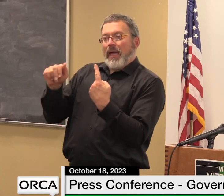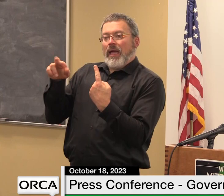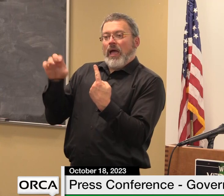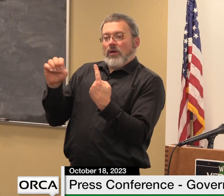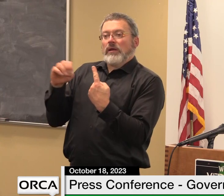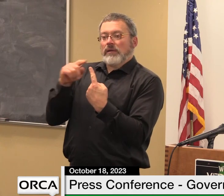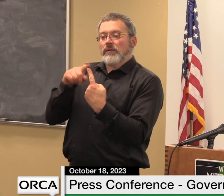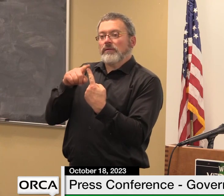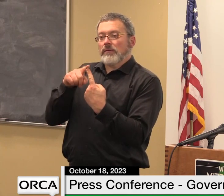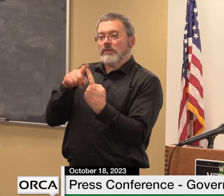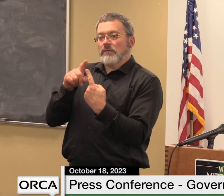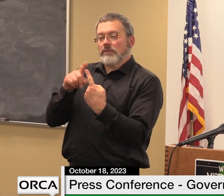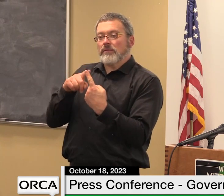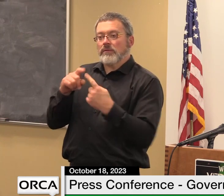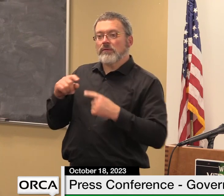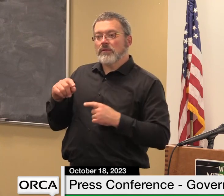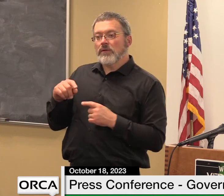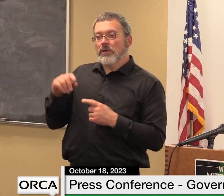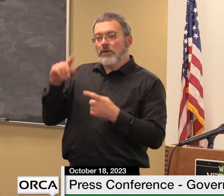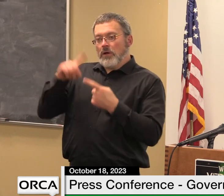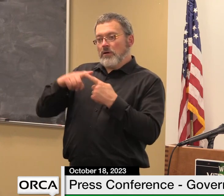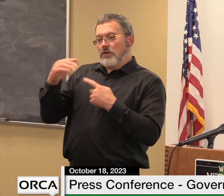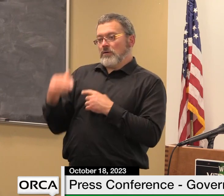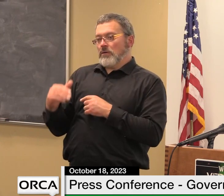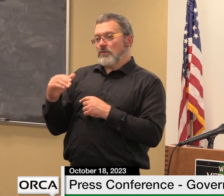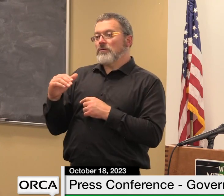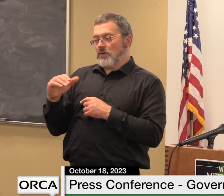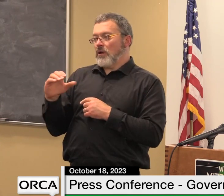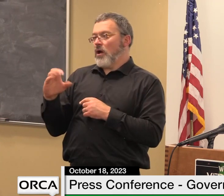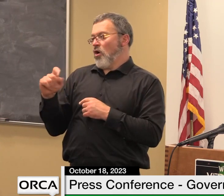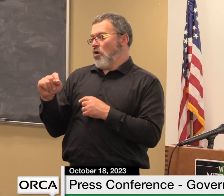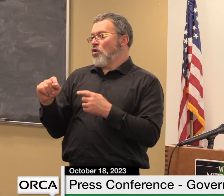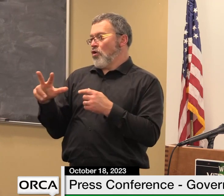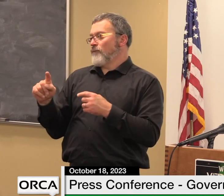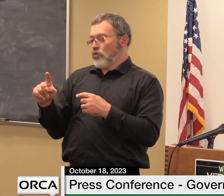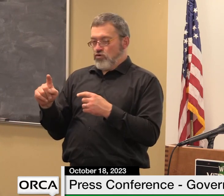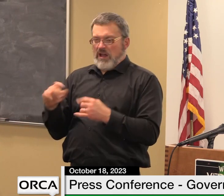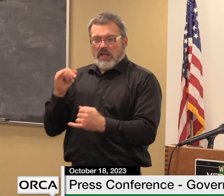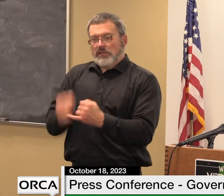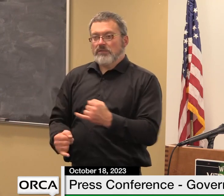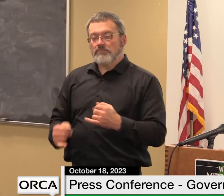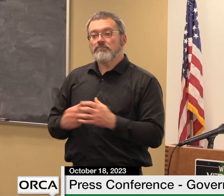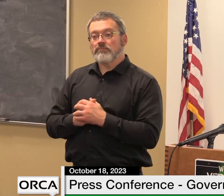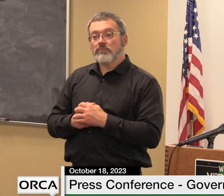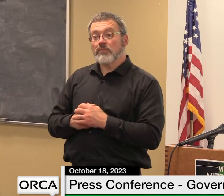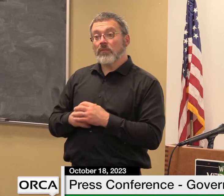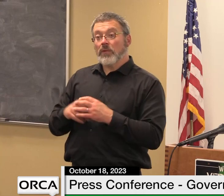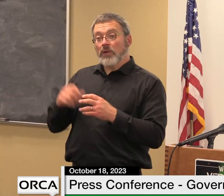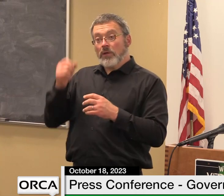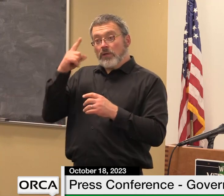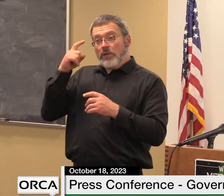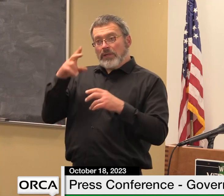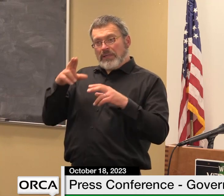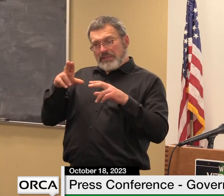the assistance period. And again, the deadline to apply is October